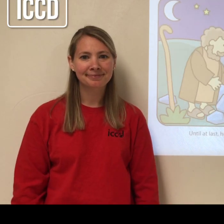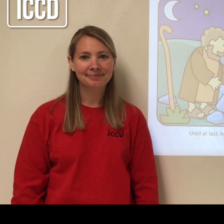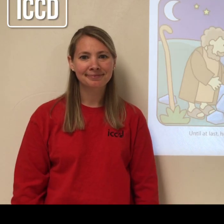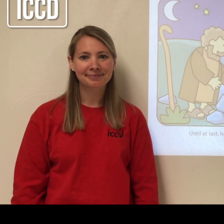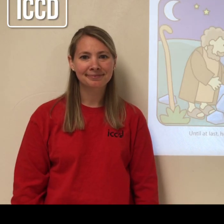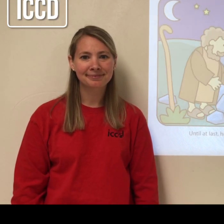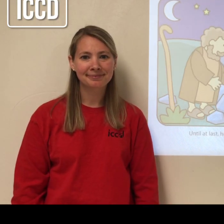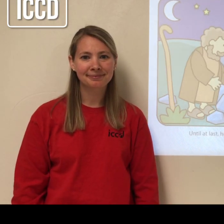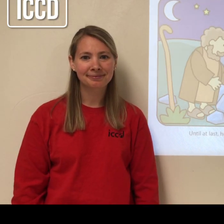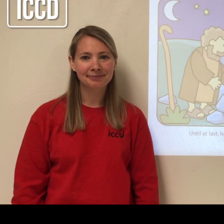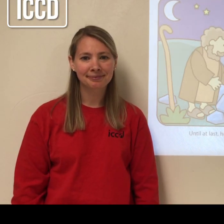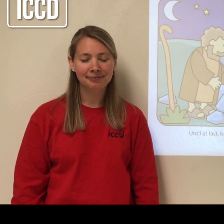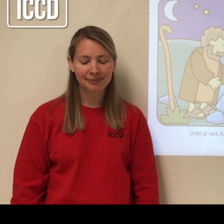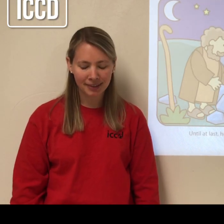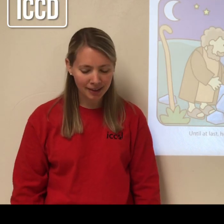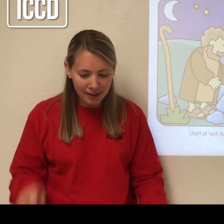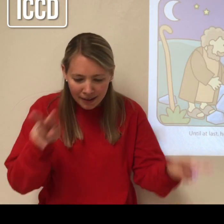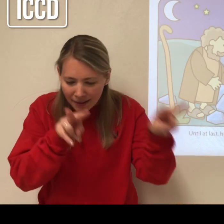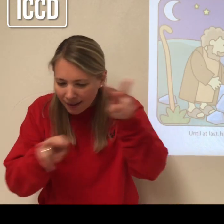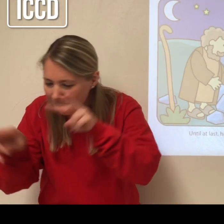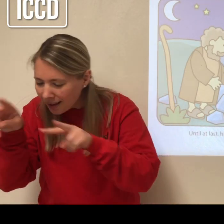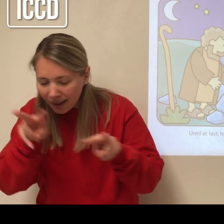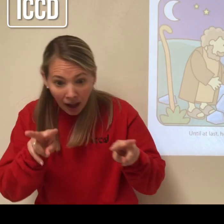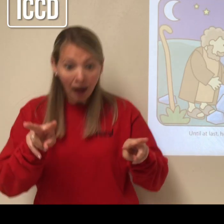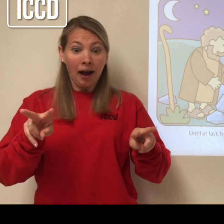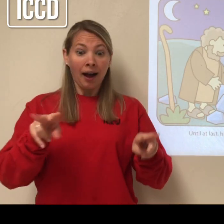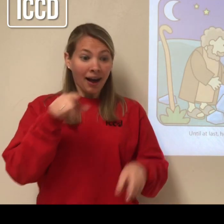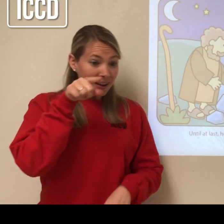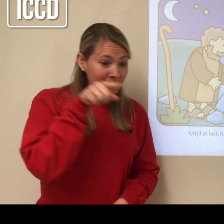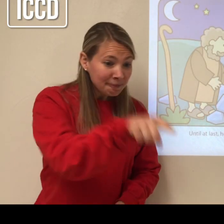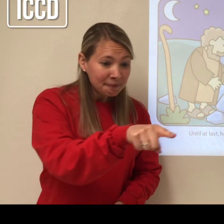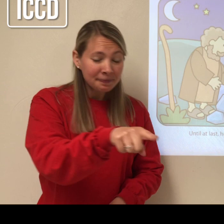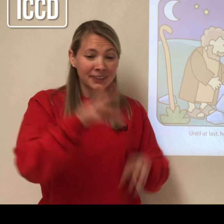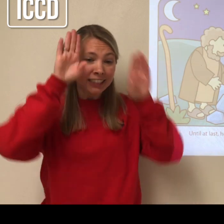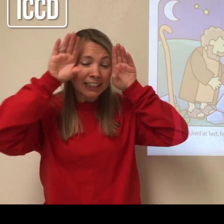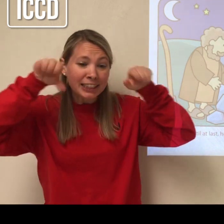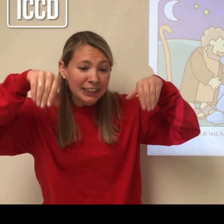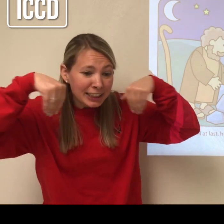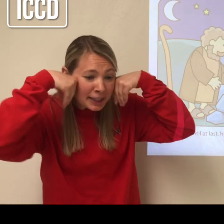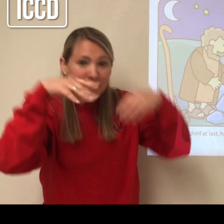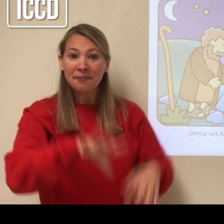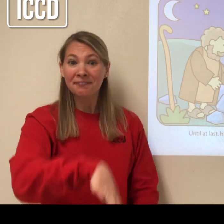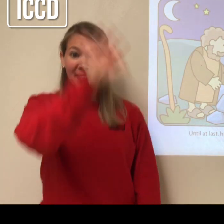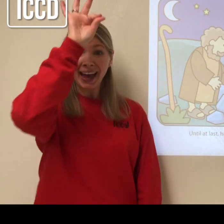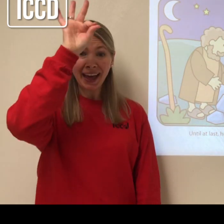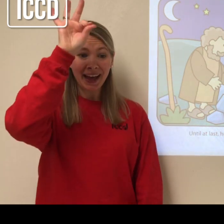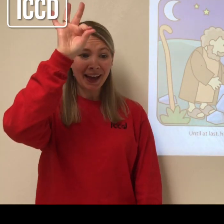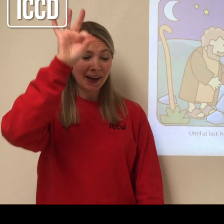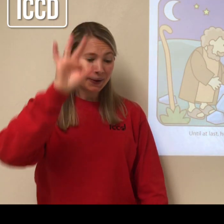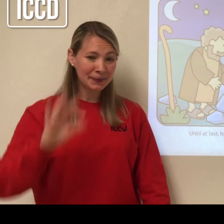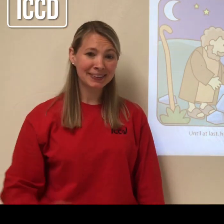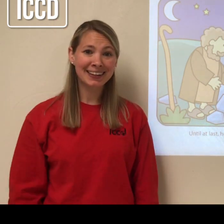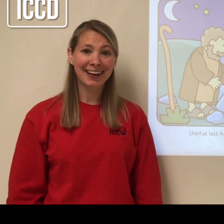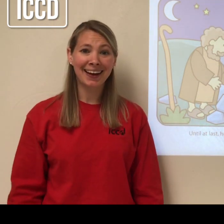Until at last, he found his lost sheep. How exciting!